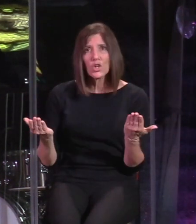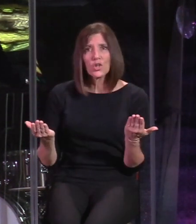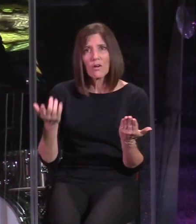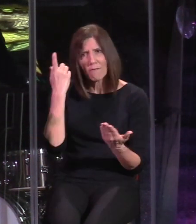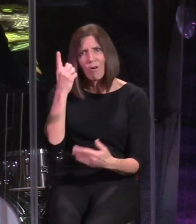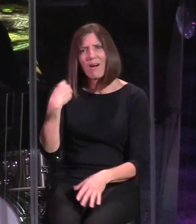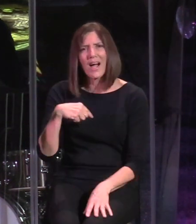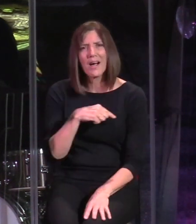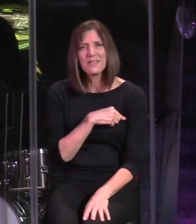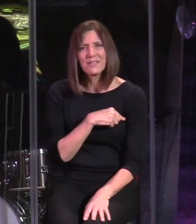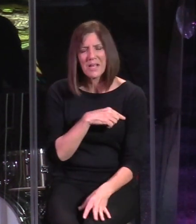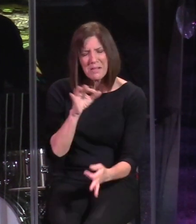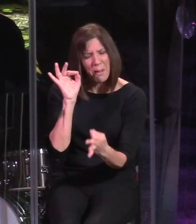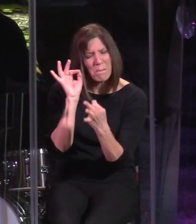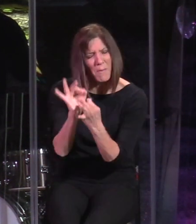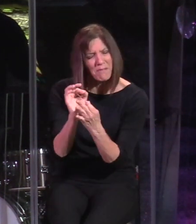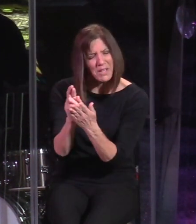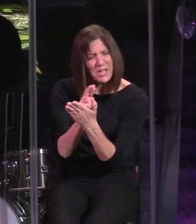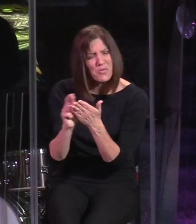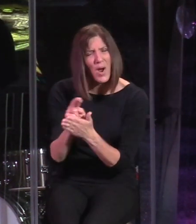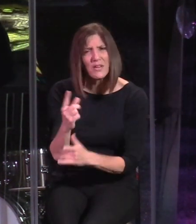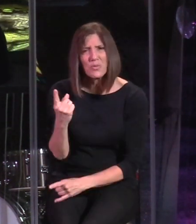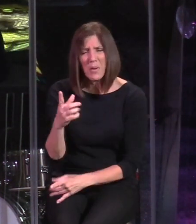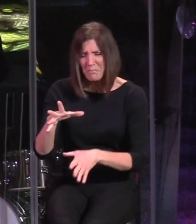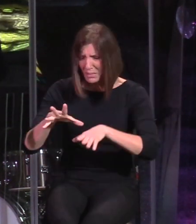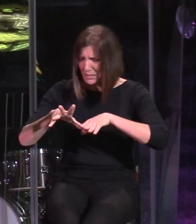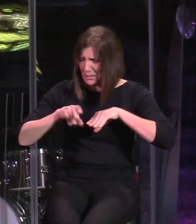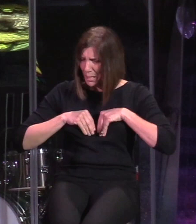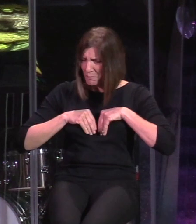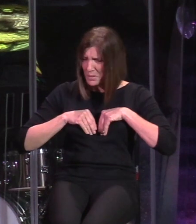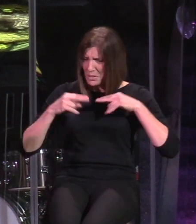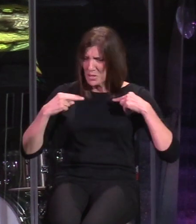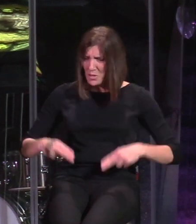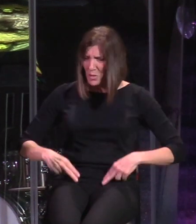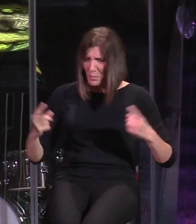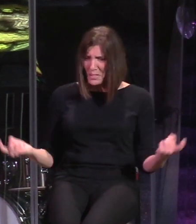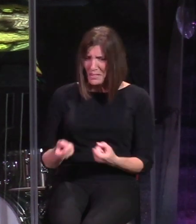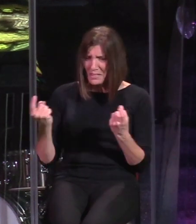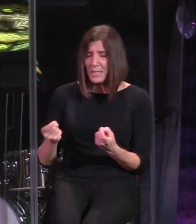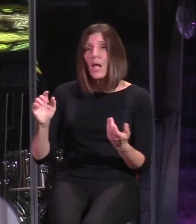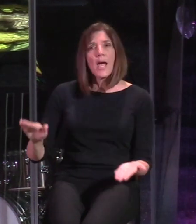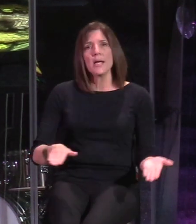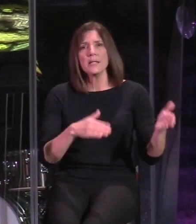The perfectly righteous one took on humanity and died for the